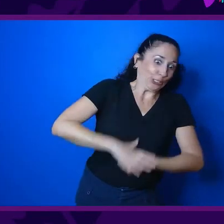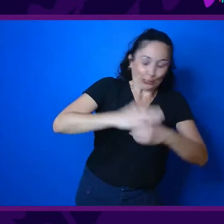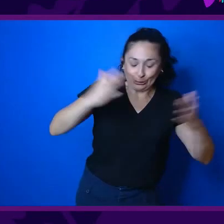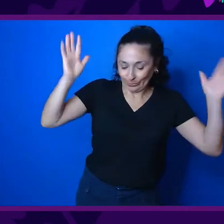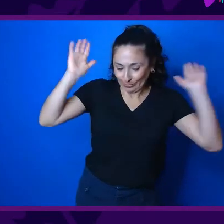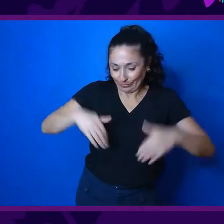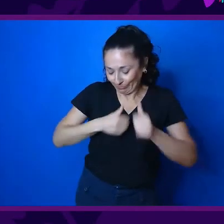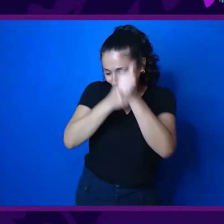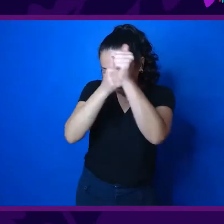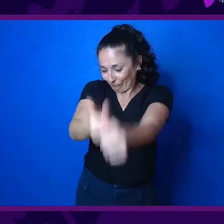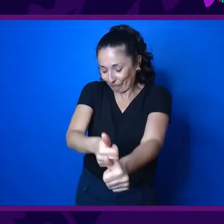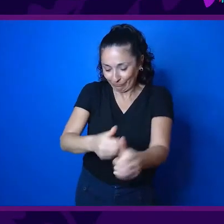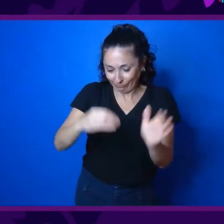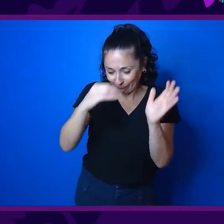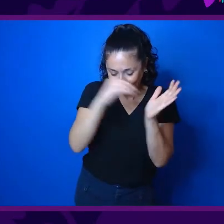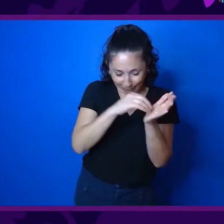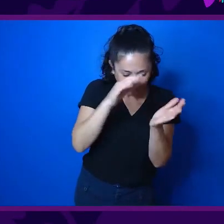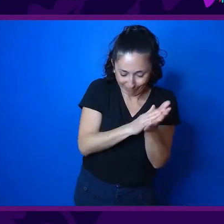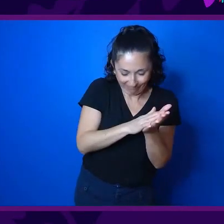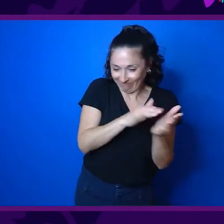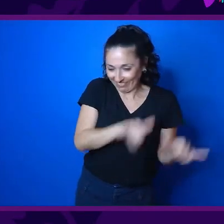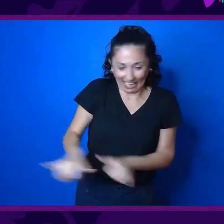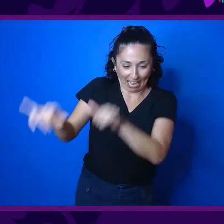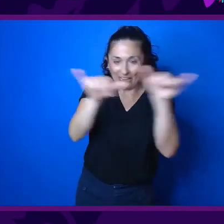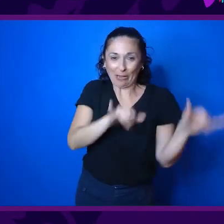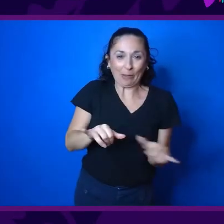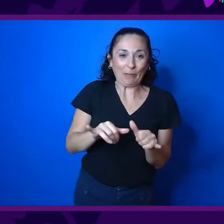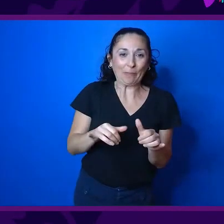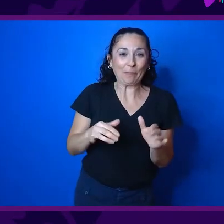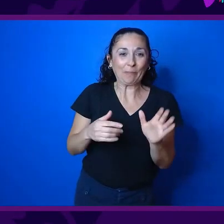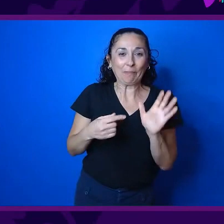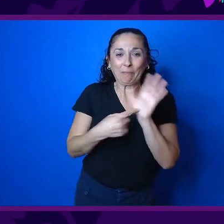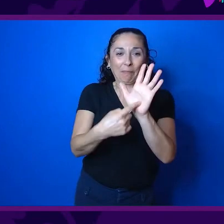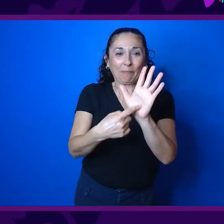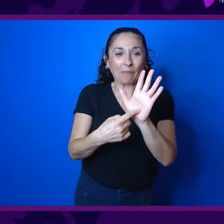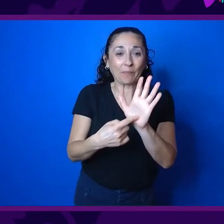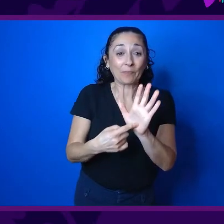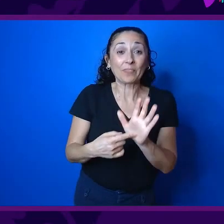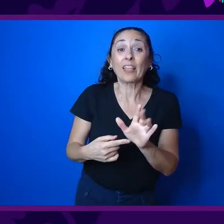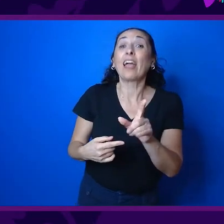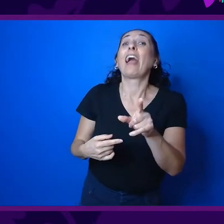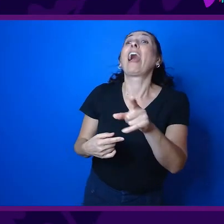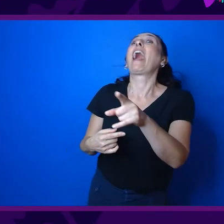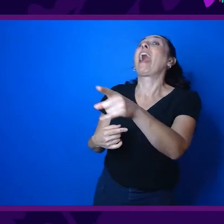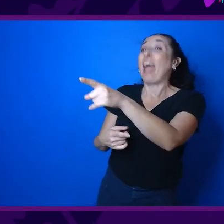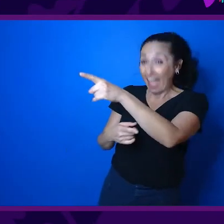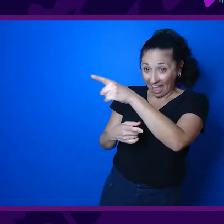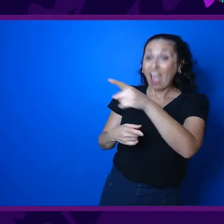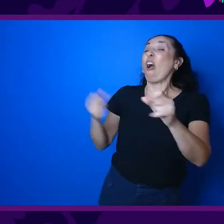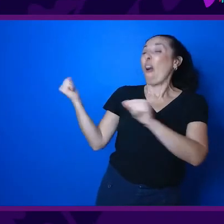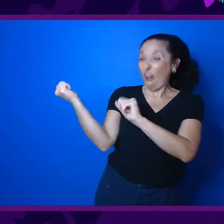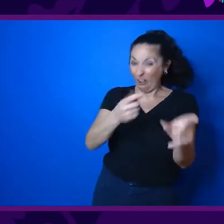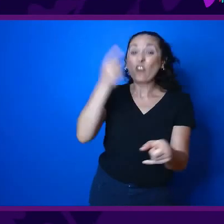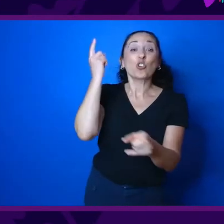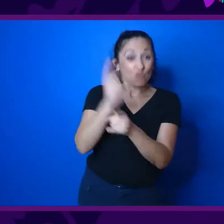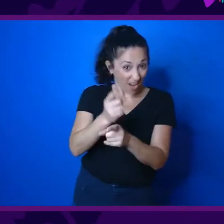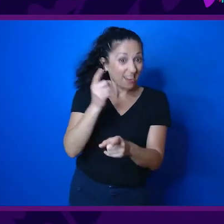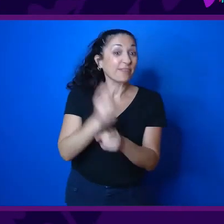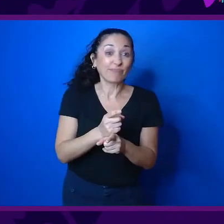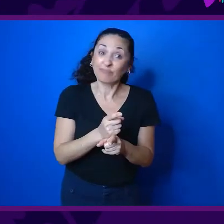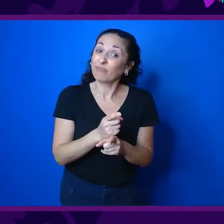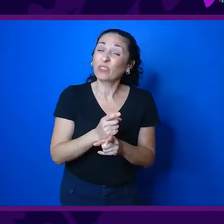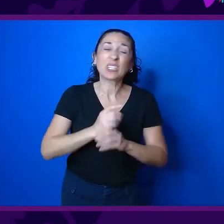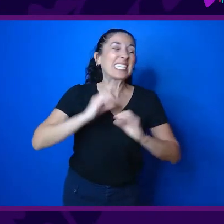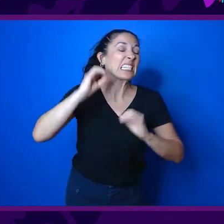that everyone else is saying. How did it? That is, you were all correct, okay? Because there were